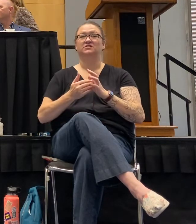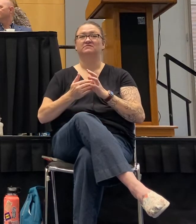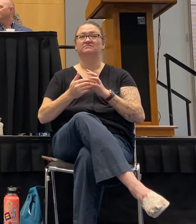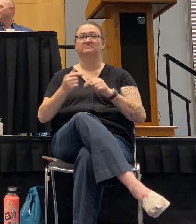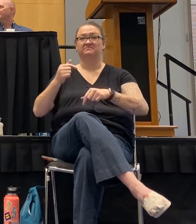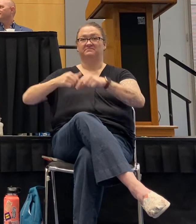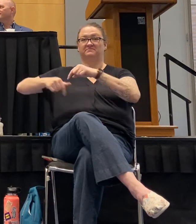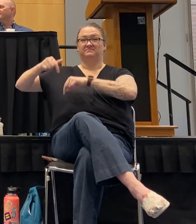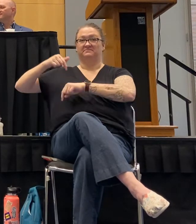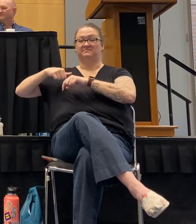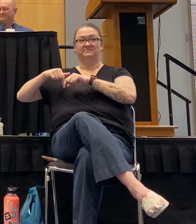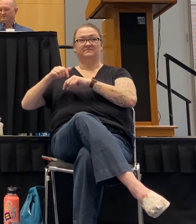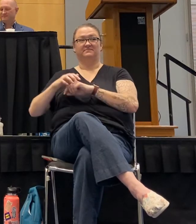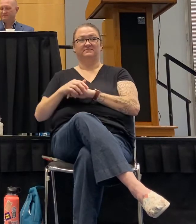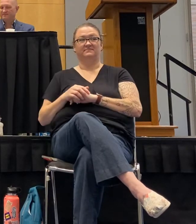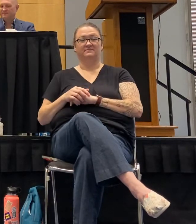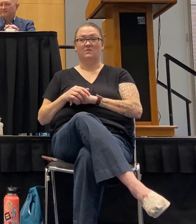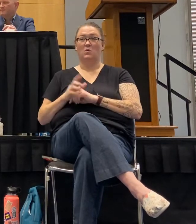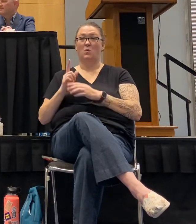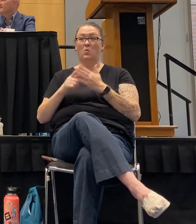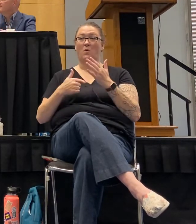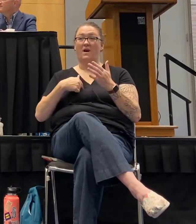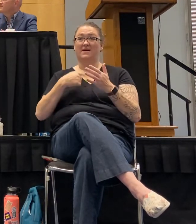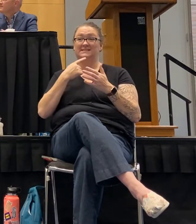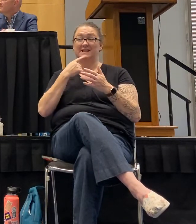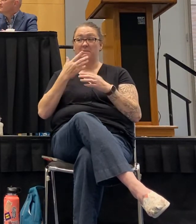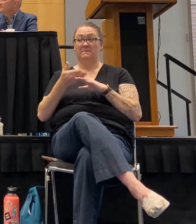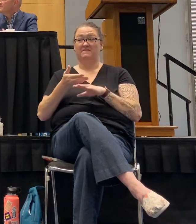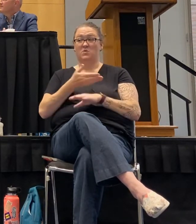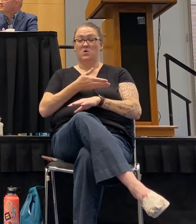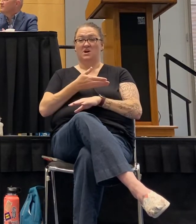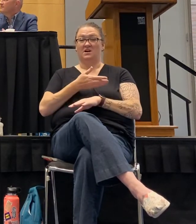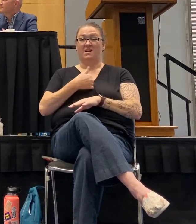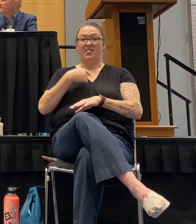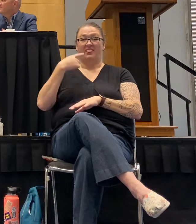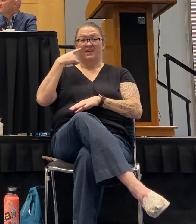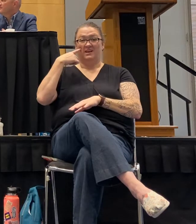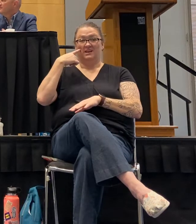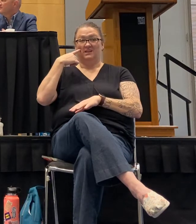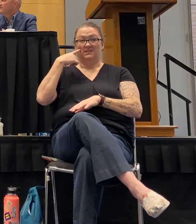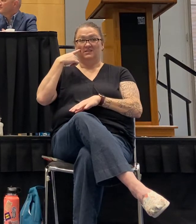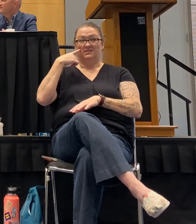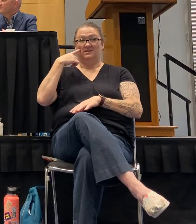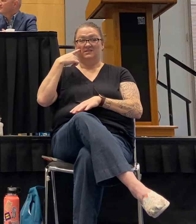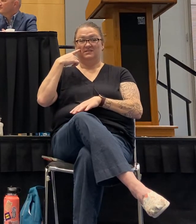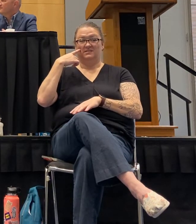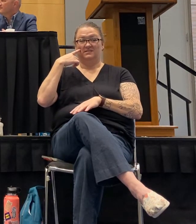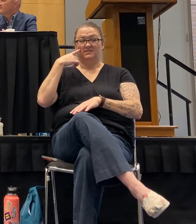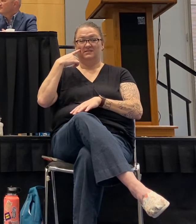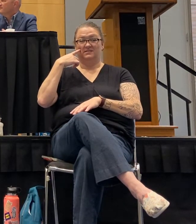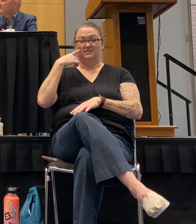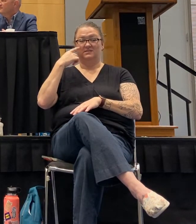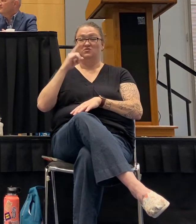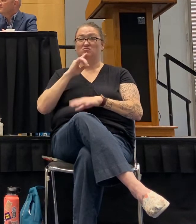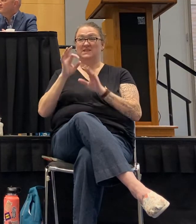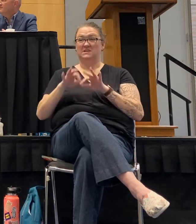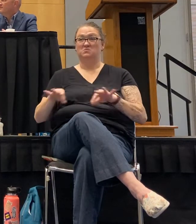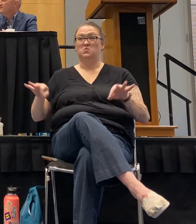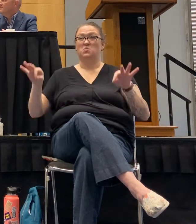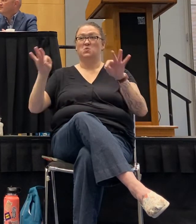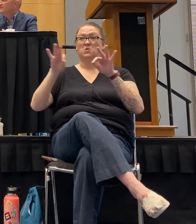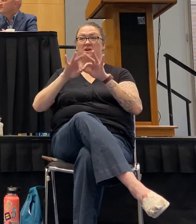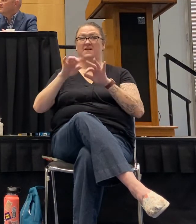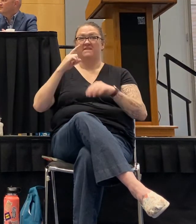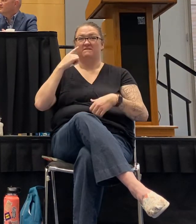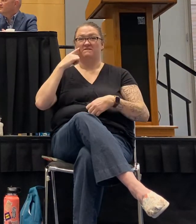to what I said before, I think it's really important for you to